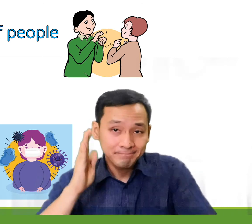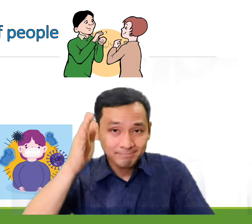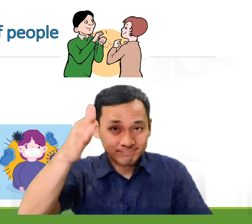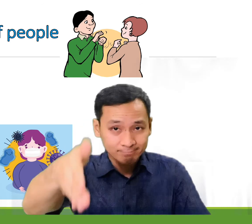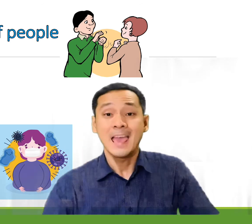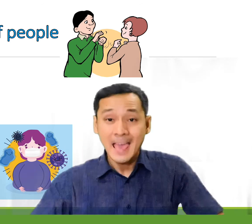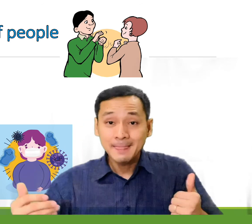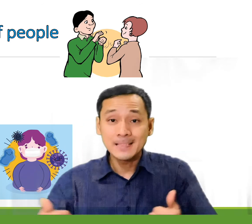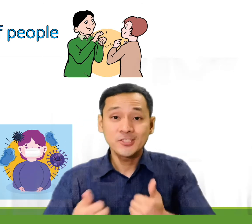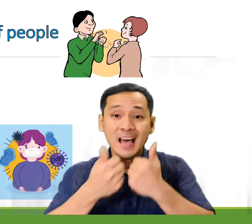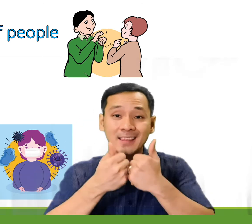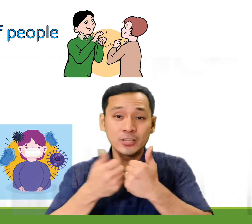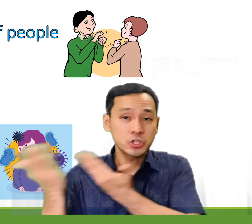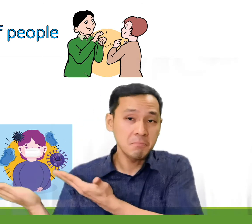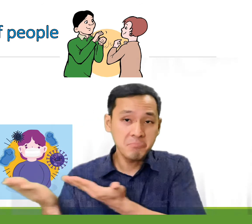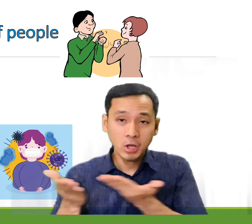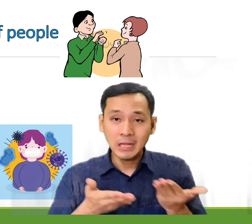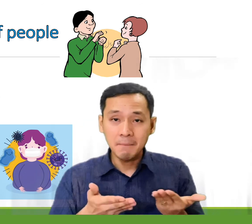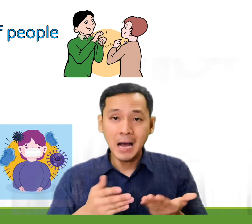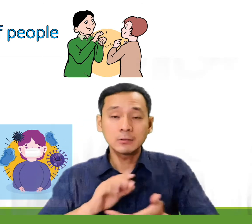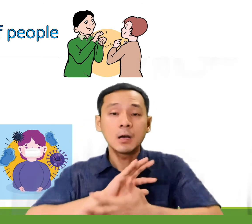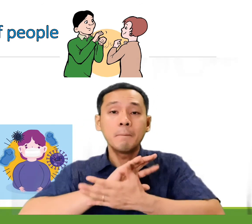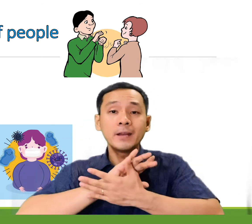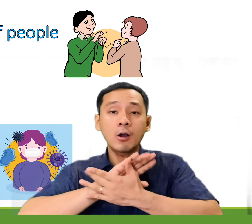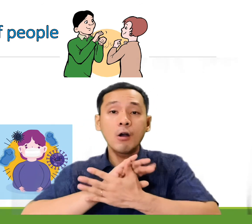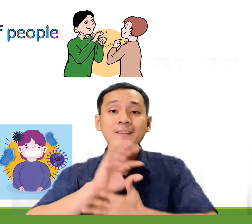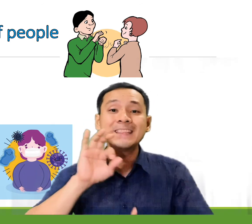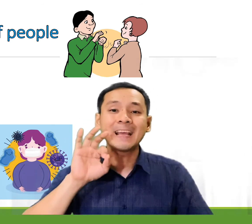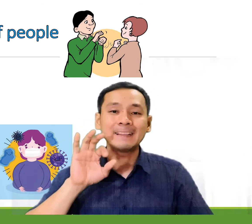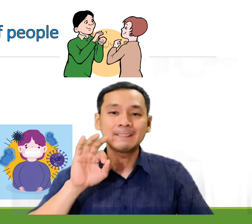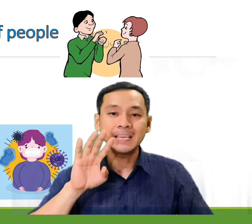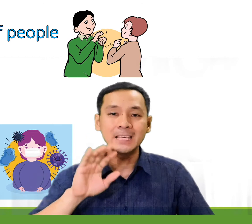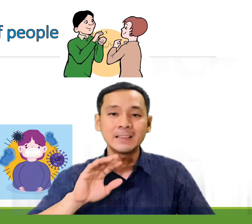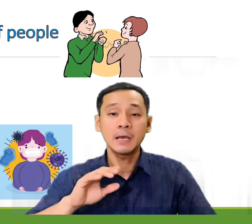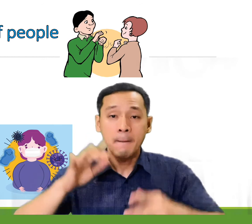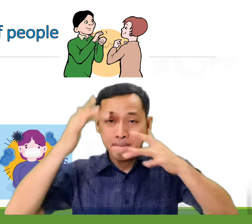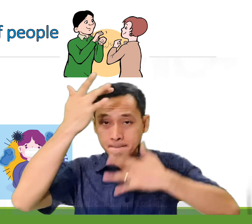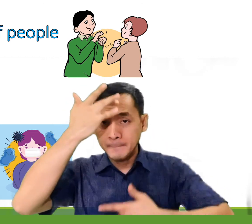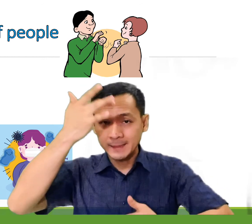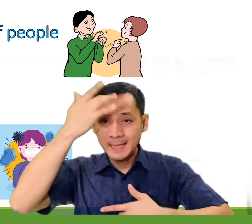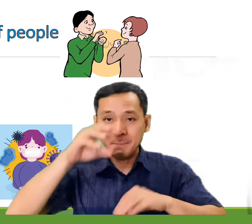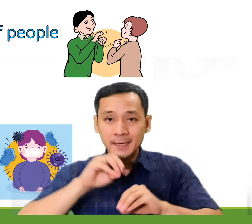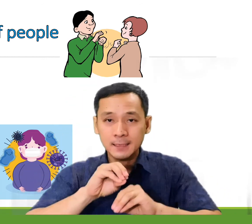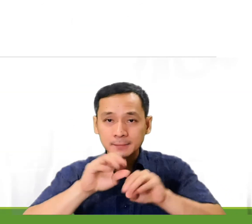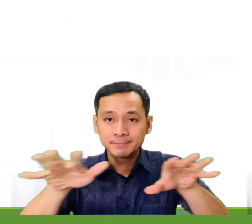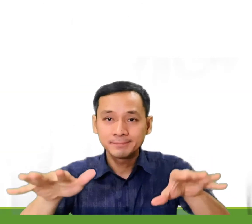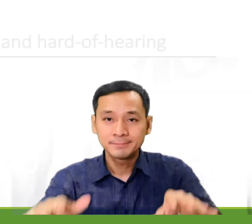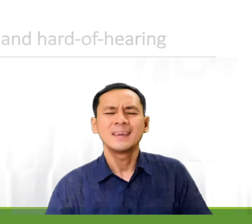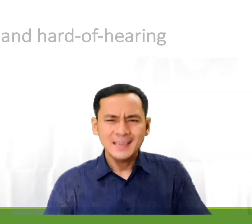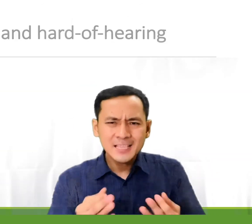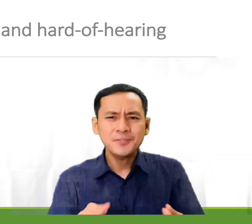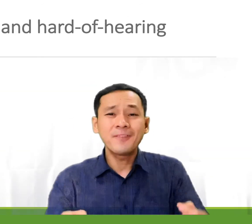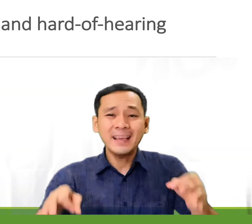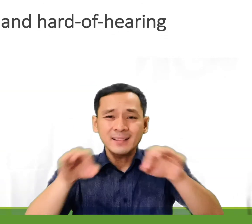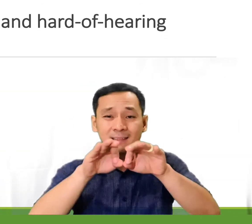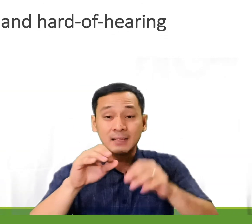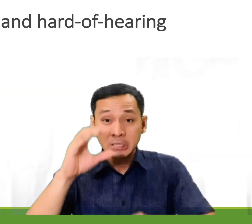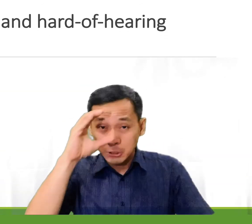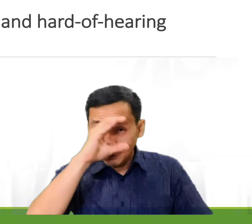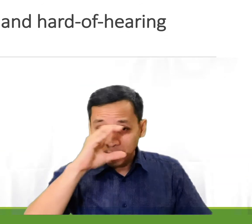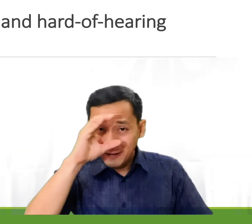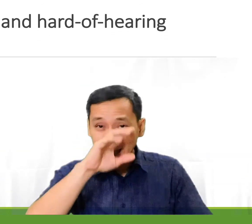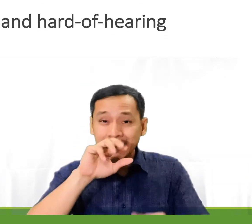years, and the challenge brought about by the COVID-19 pandemic, it is